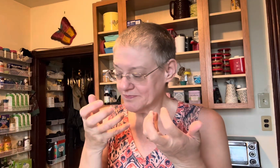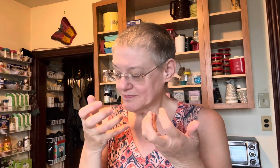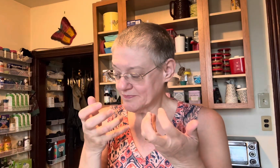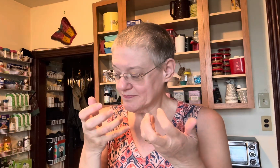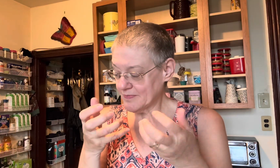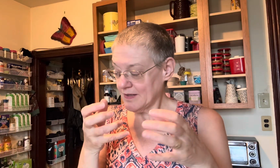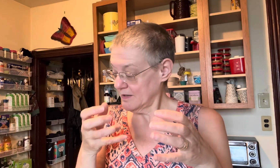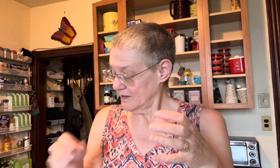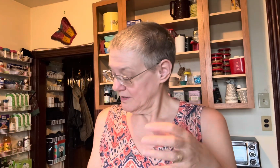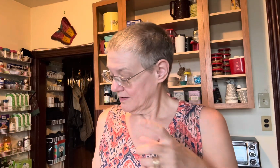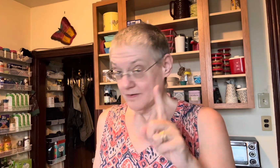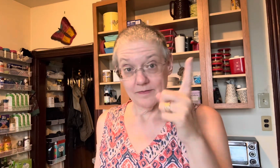fine.